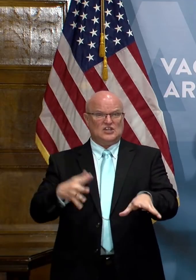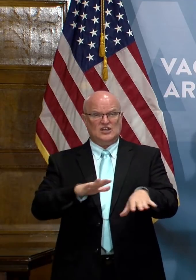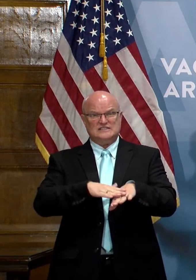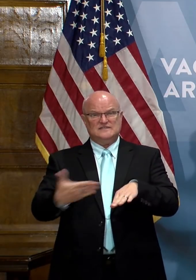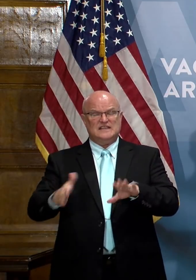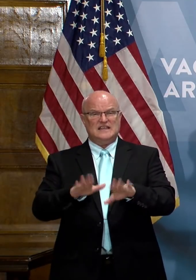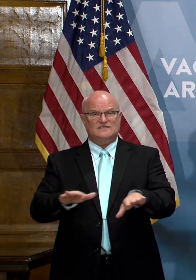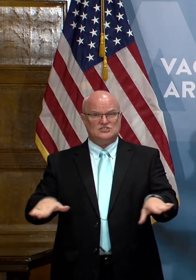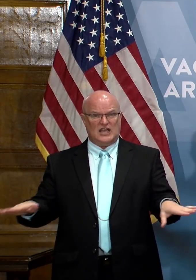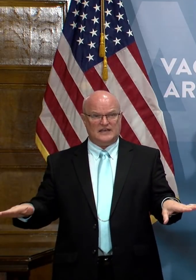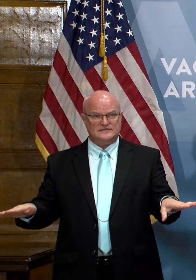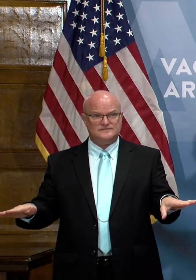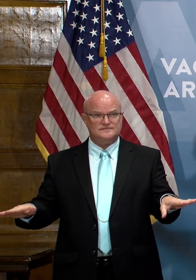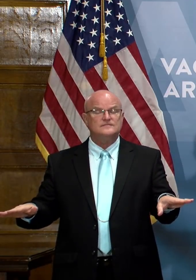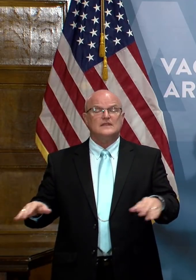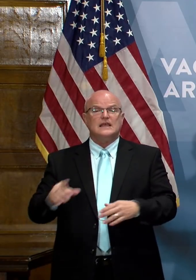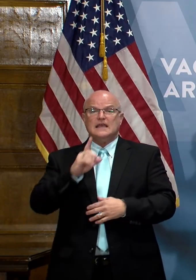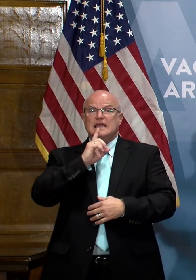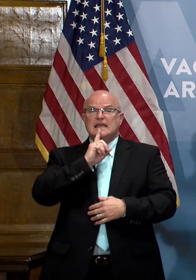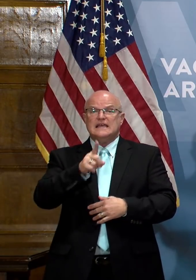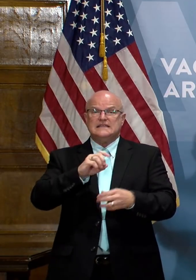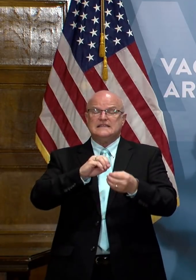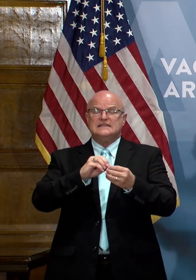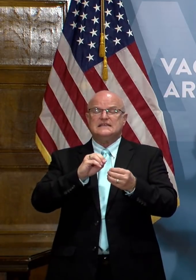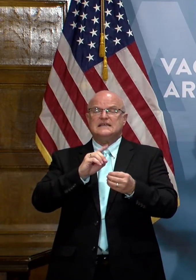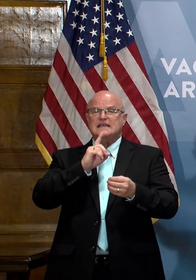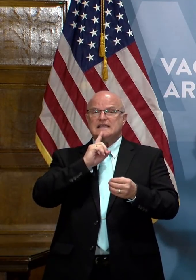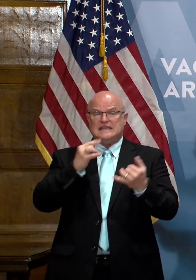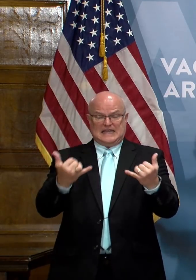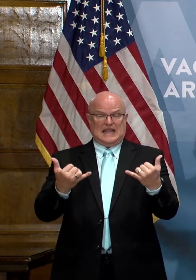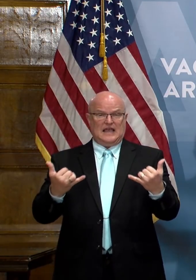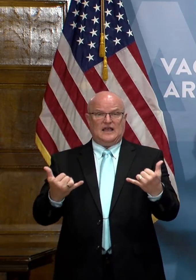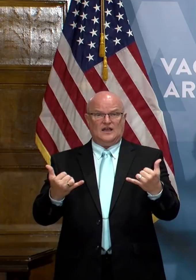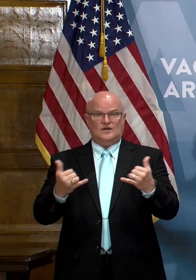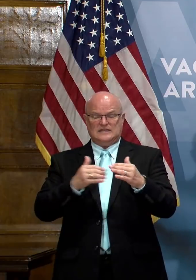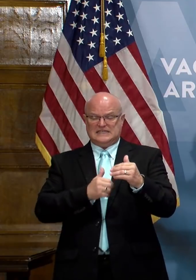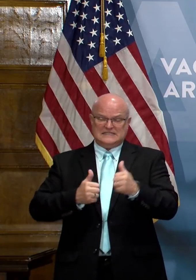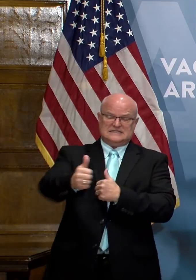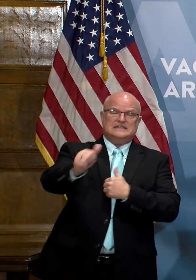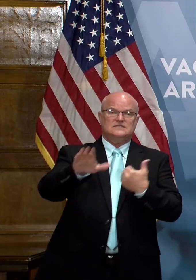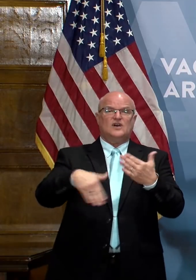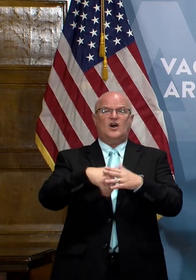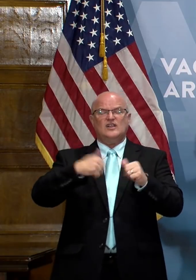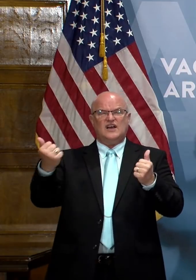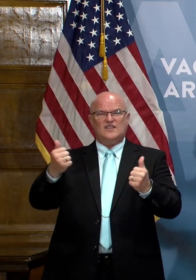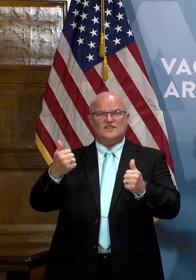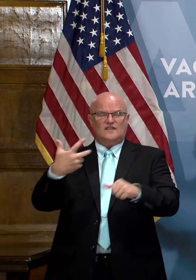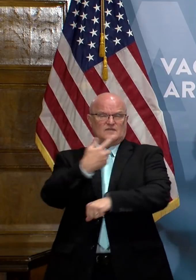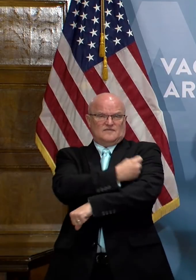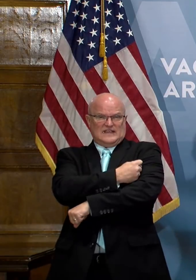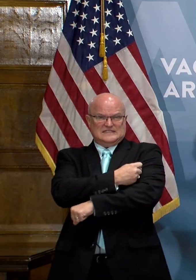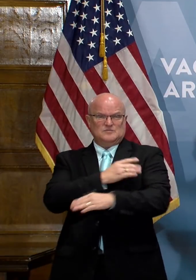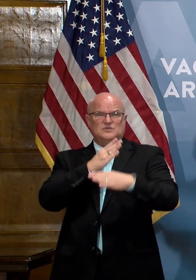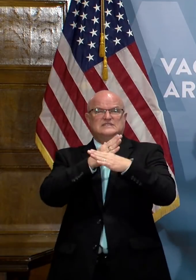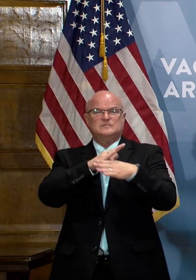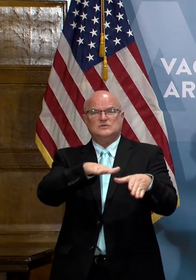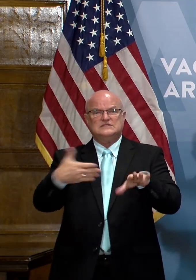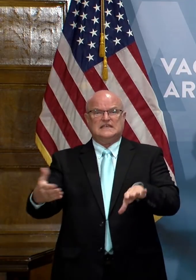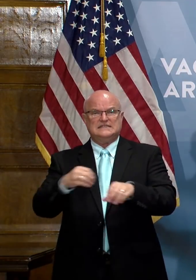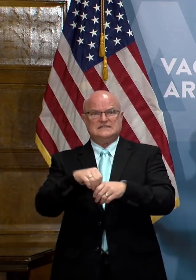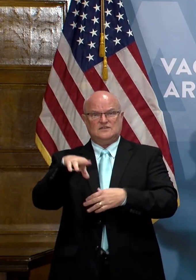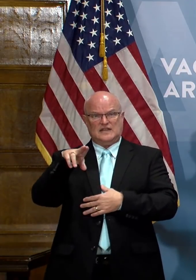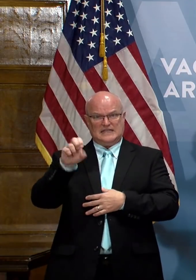of childhood. And it now exceeds all other vaccine preventable deaths in the United